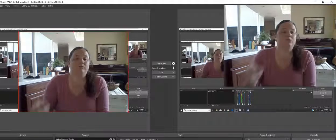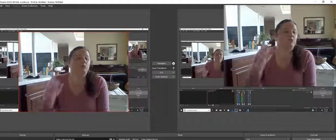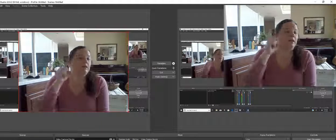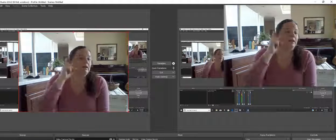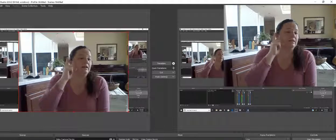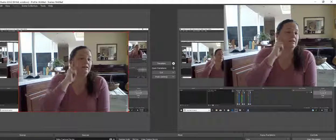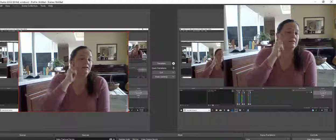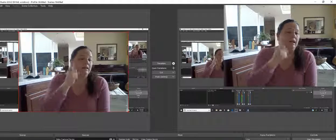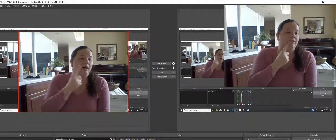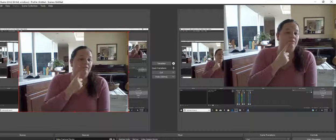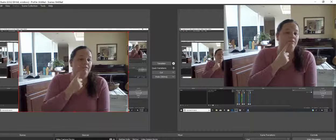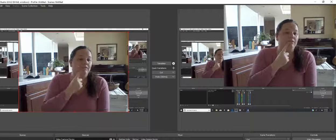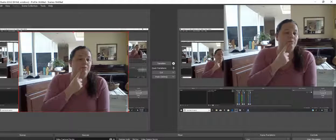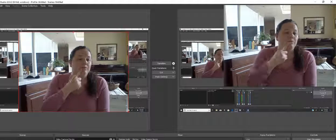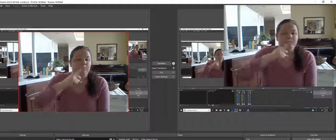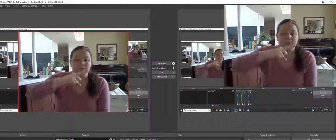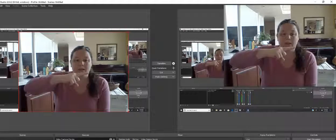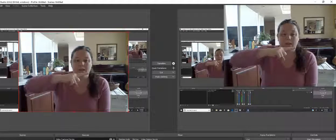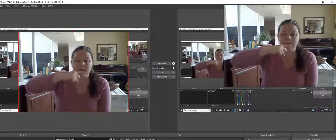Remember the difference between deaf,